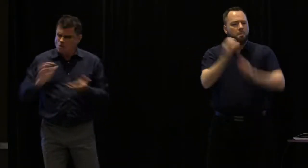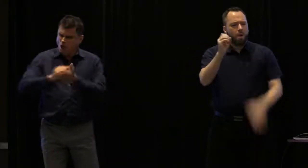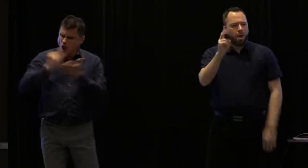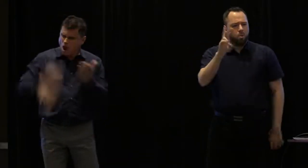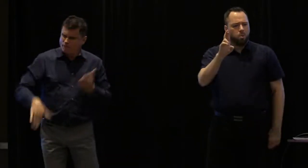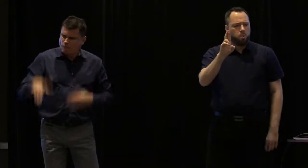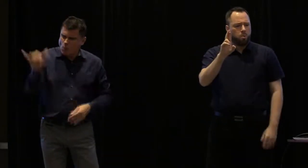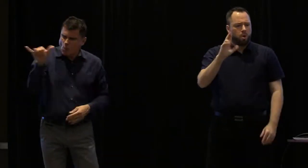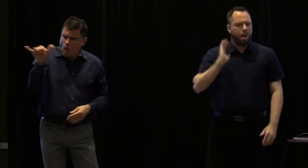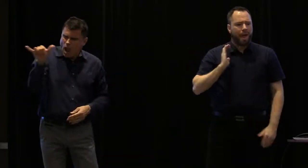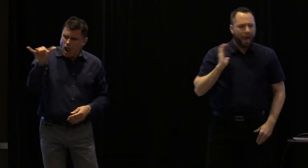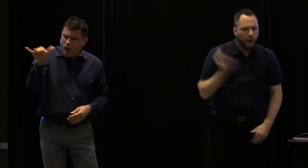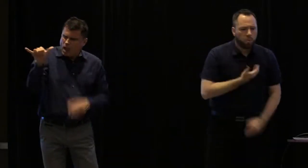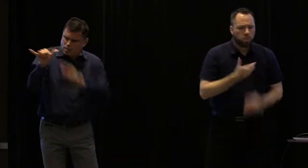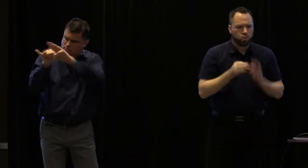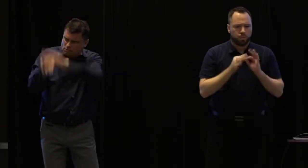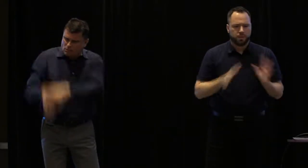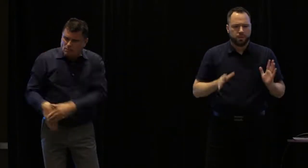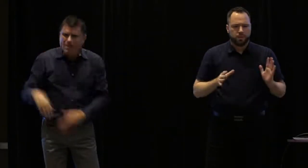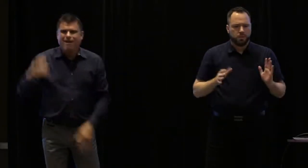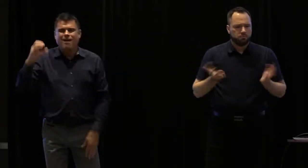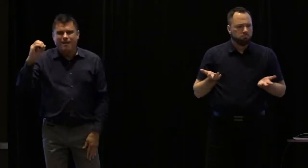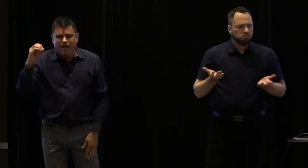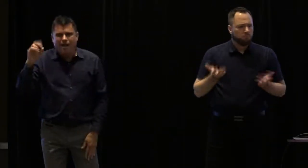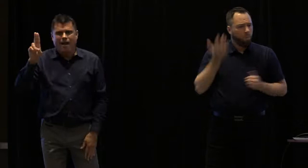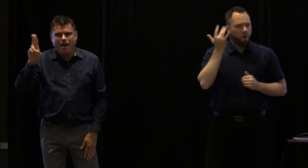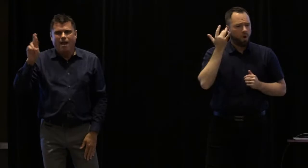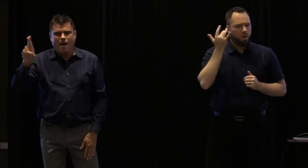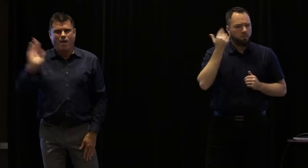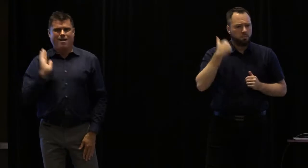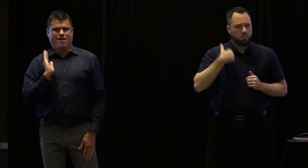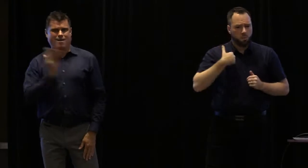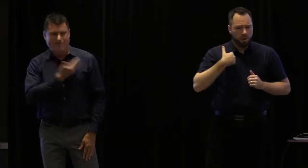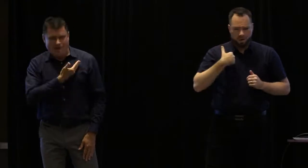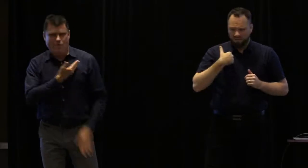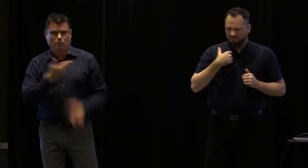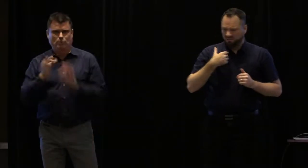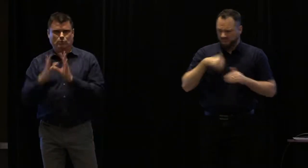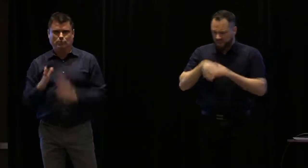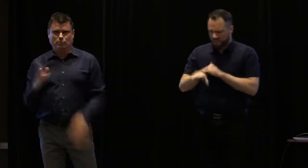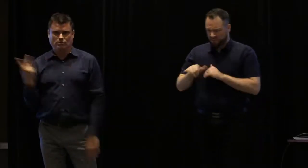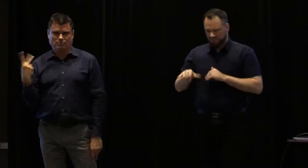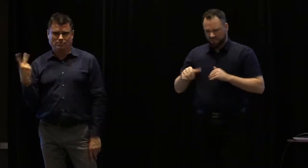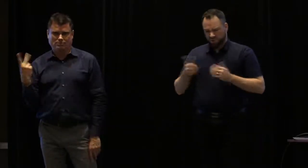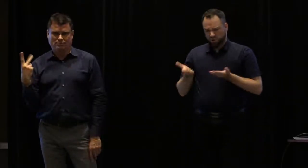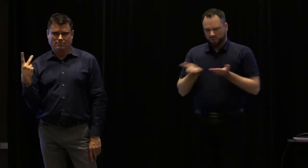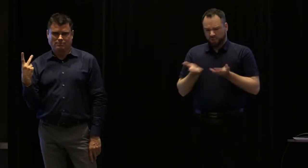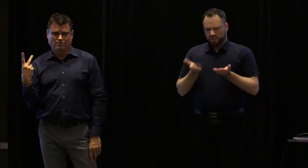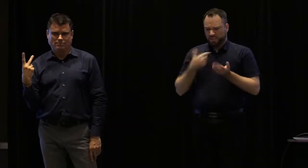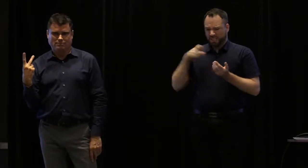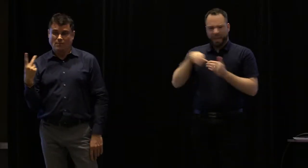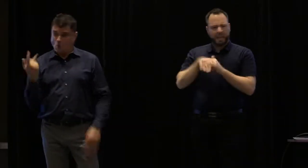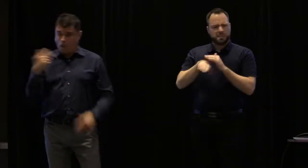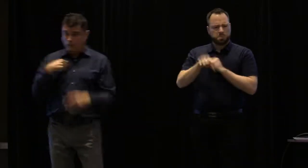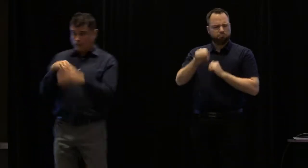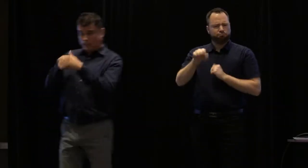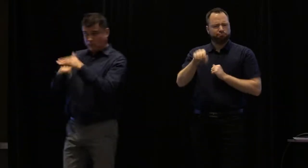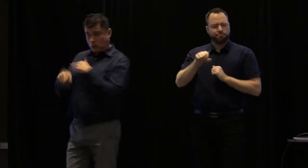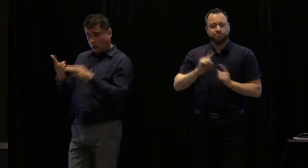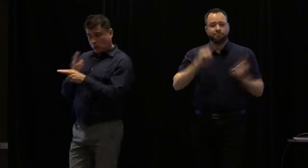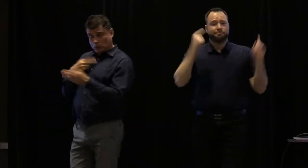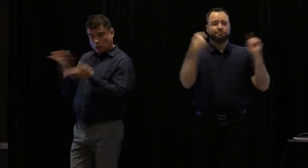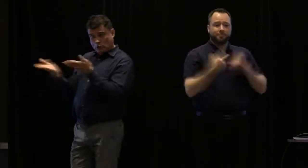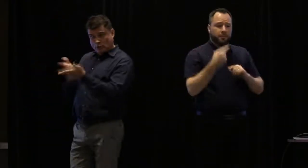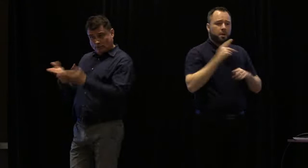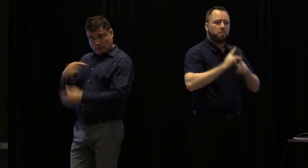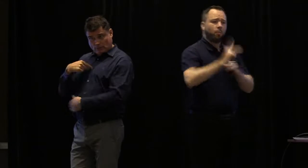is to remove the Y on that word. Where is our interpreter? If we think about the use of an